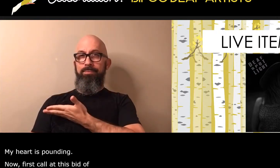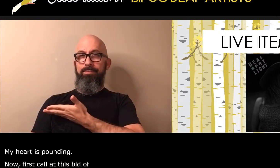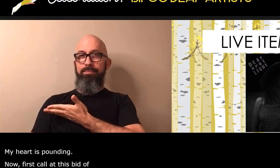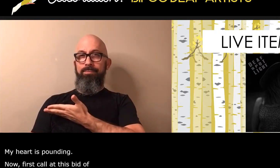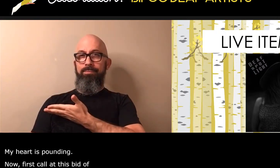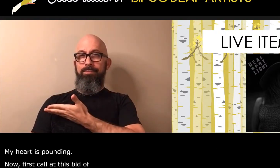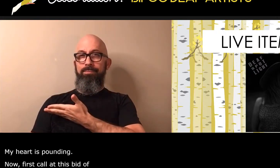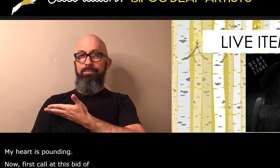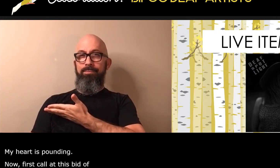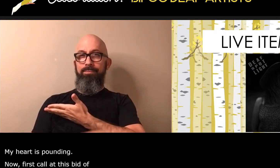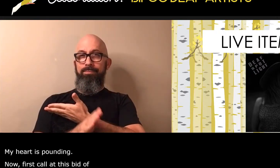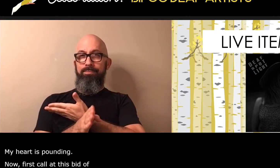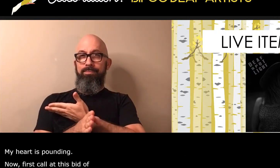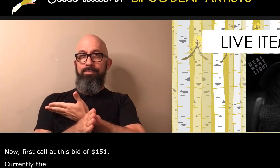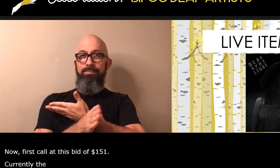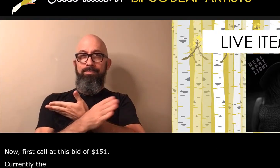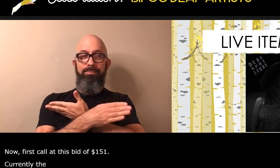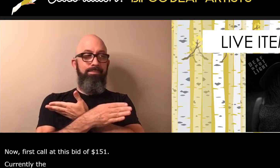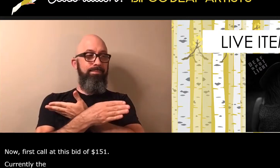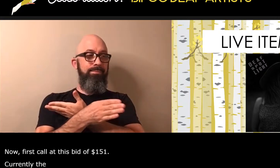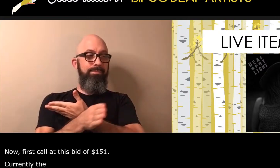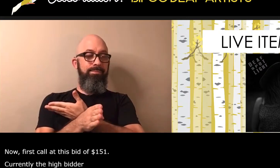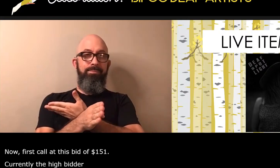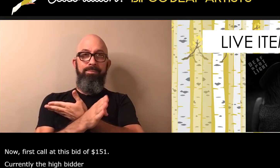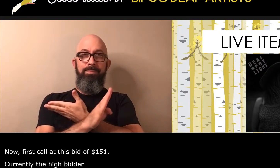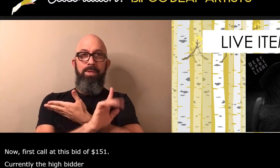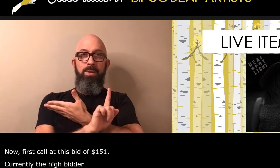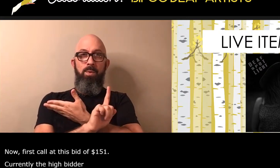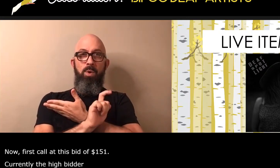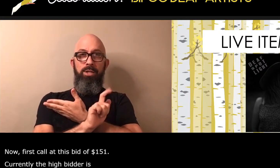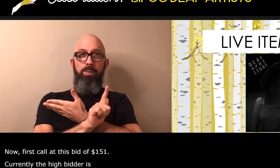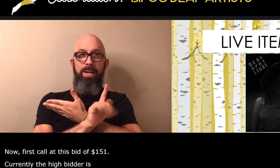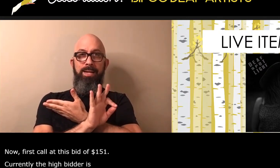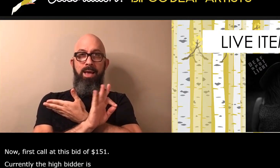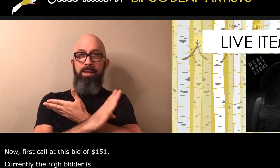Currently, the high bidder is $235.